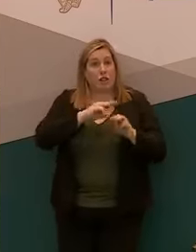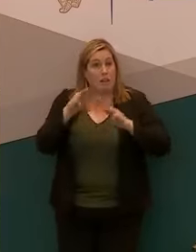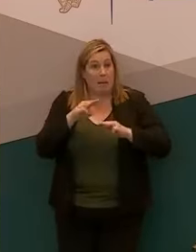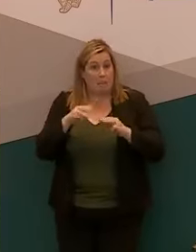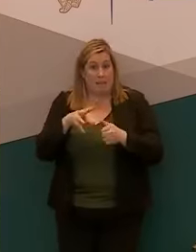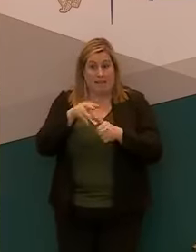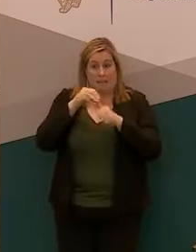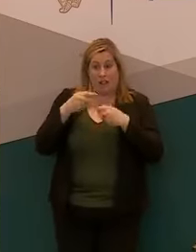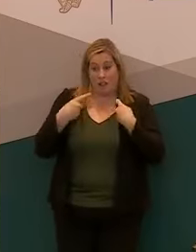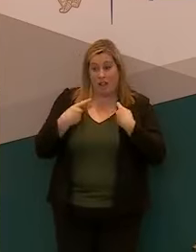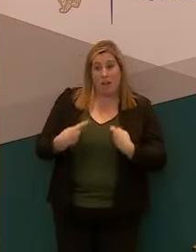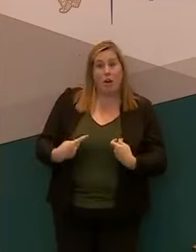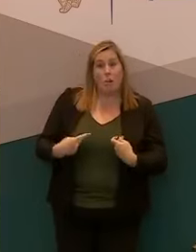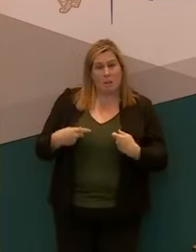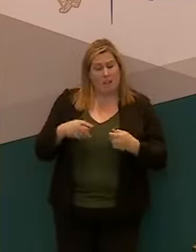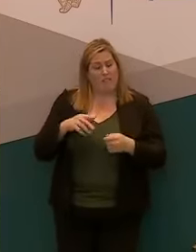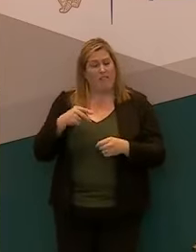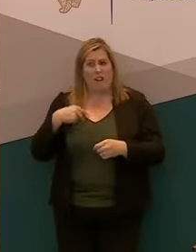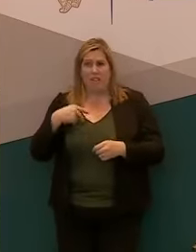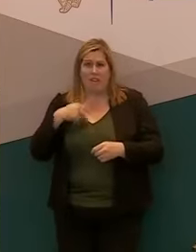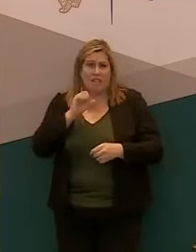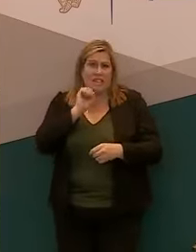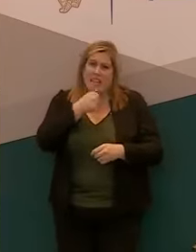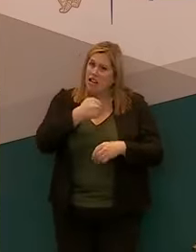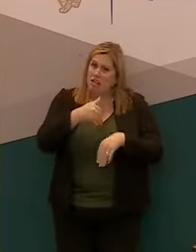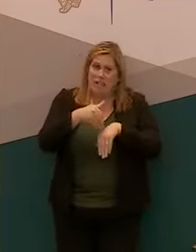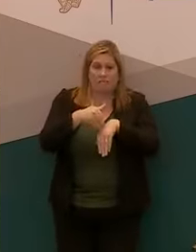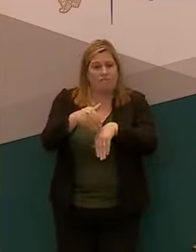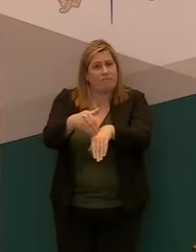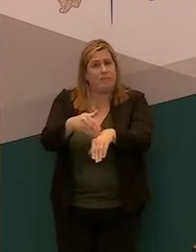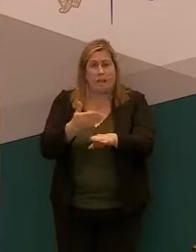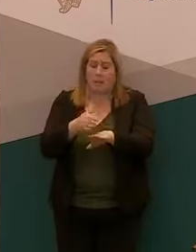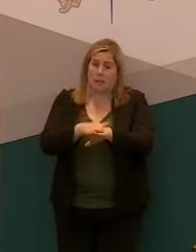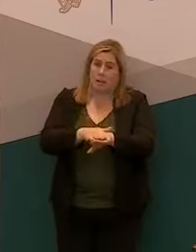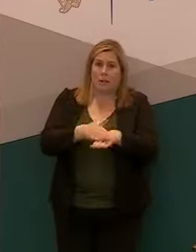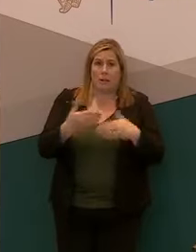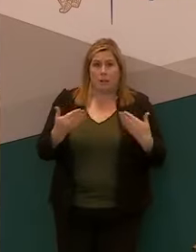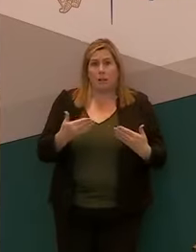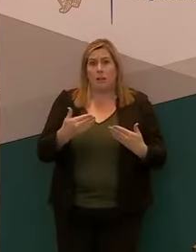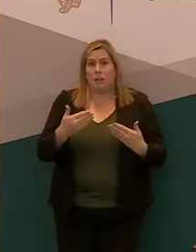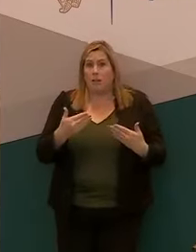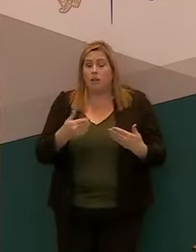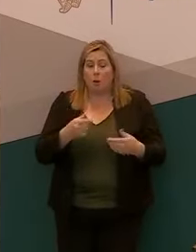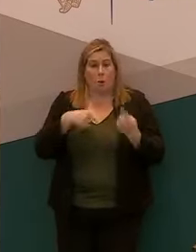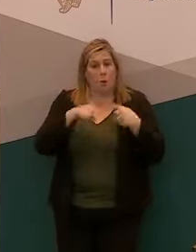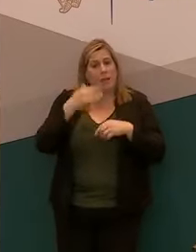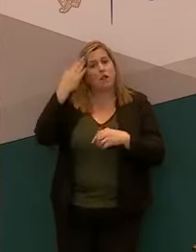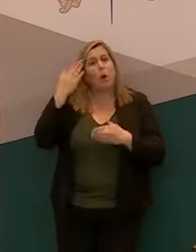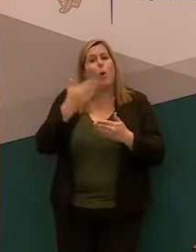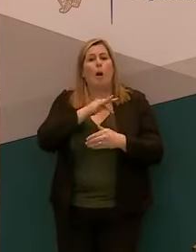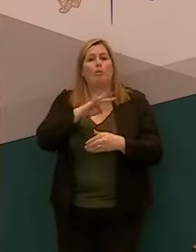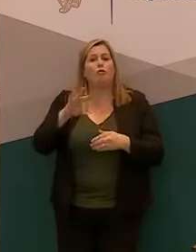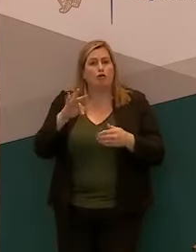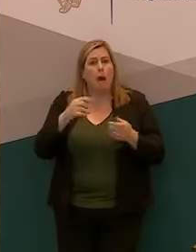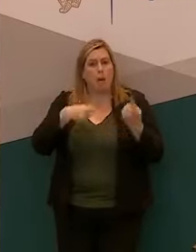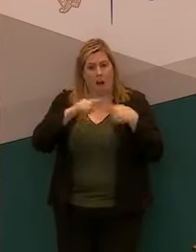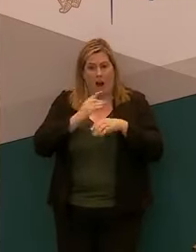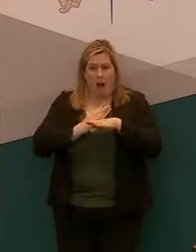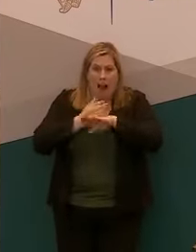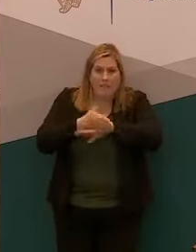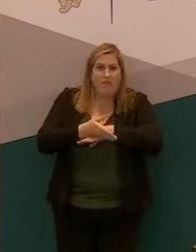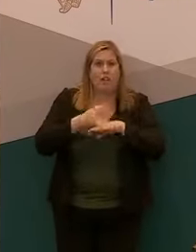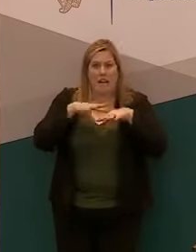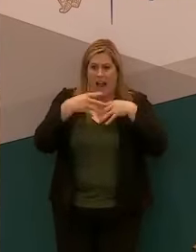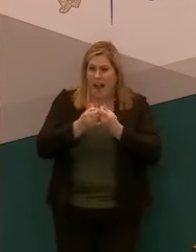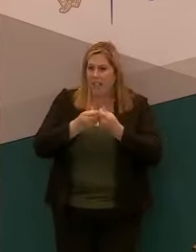vulnerable, it has very serious and fatal potential consequences. And we know from the efforts that we've made and the figures that